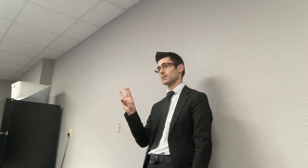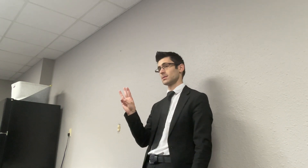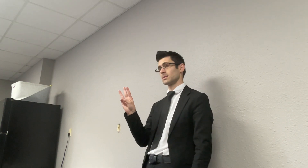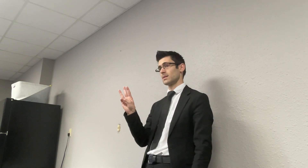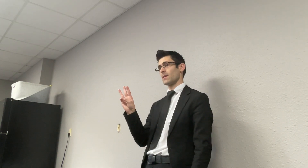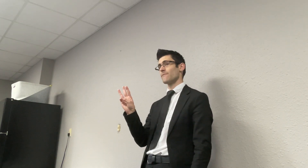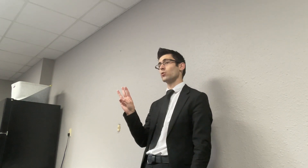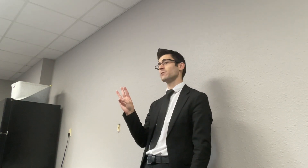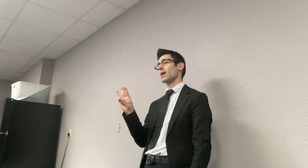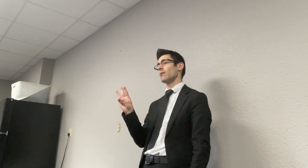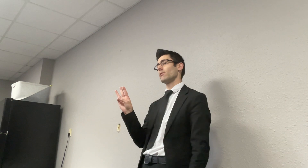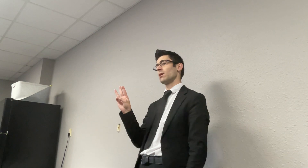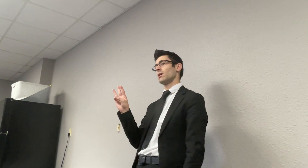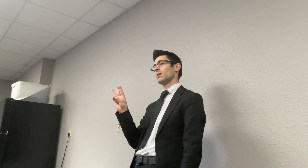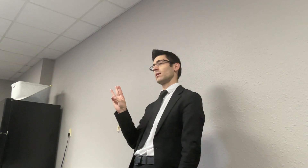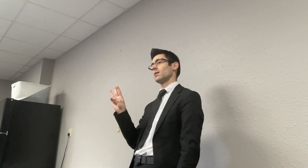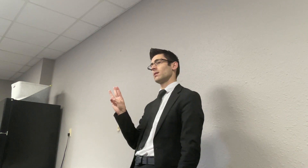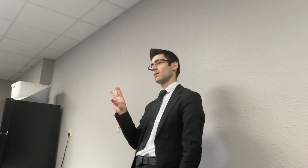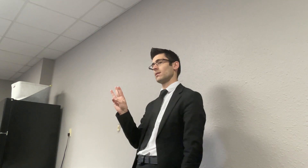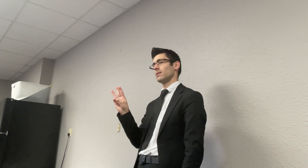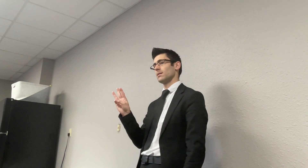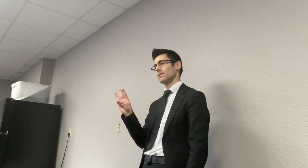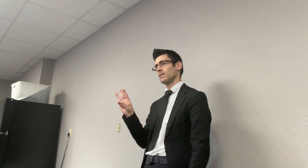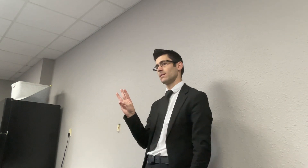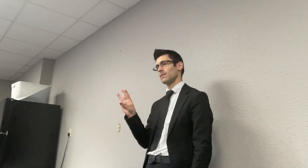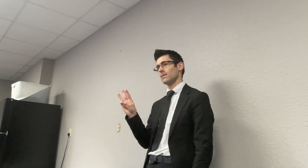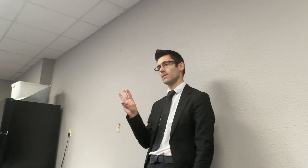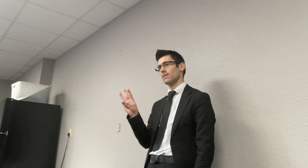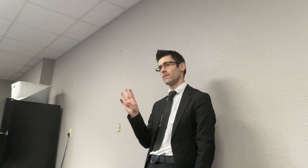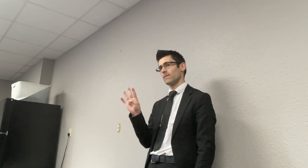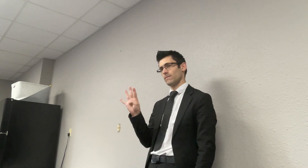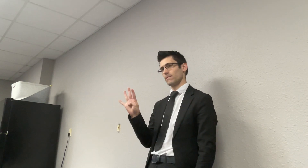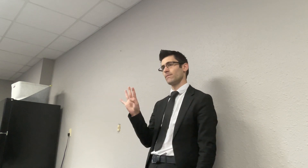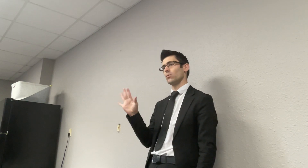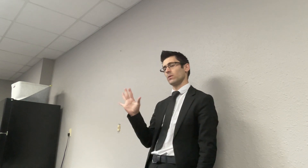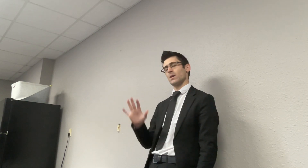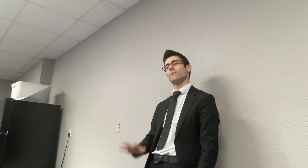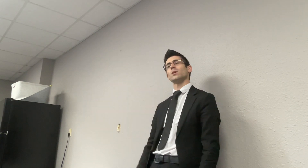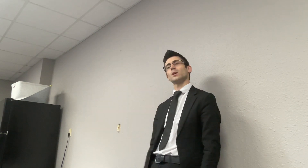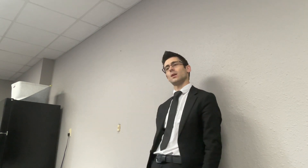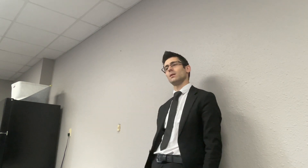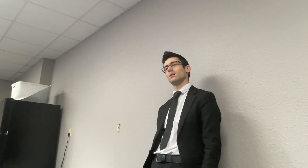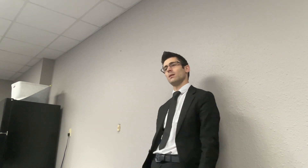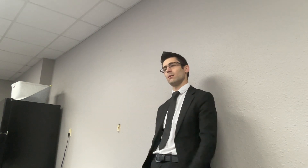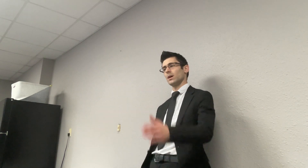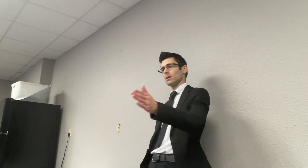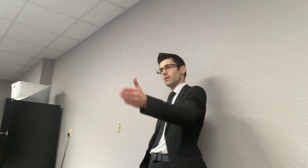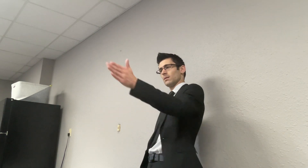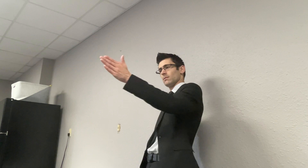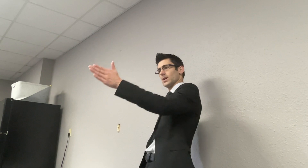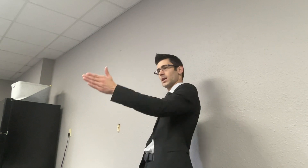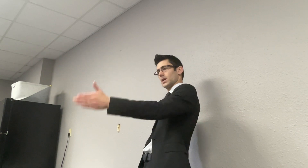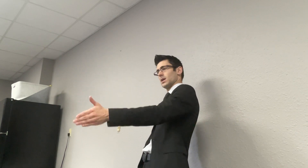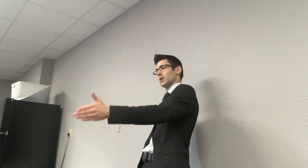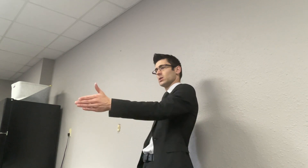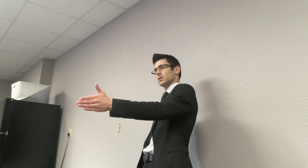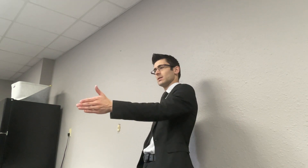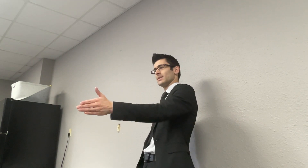time? 45. Very good. All right. Ready? I don't know.